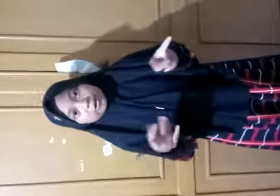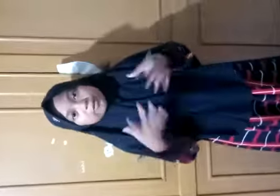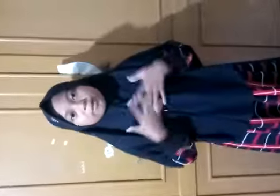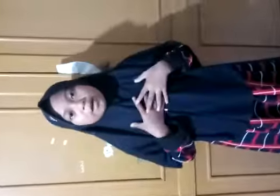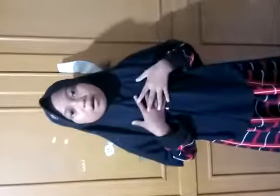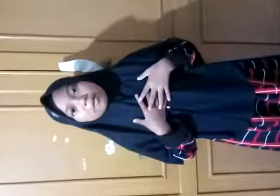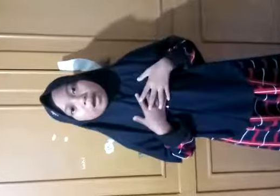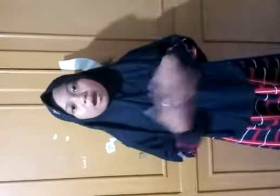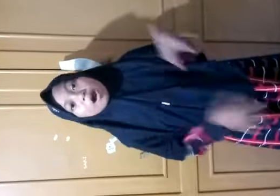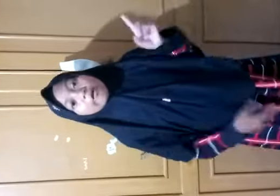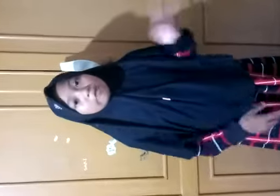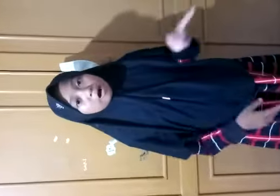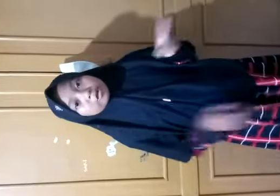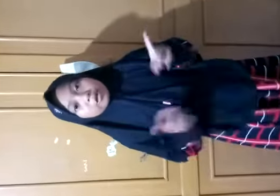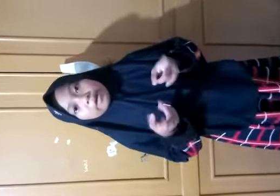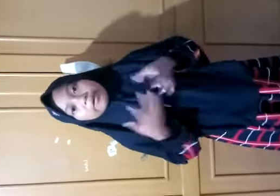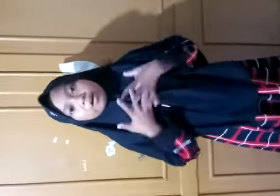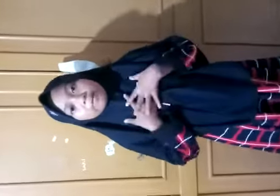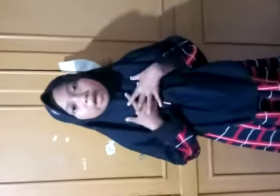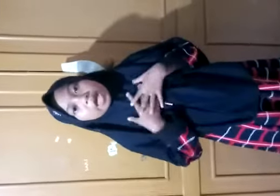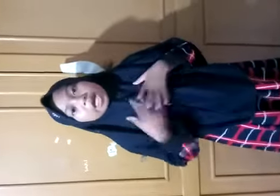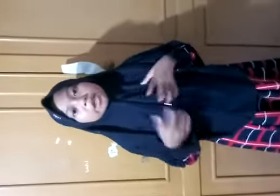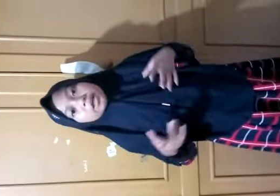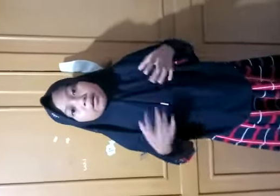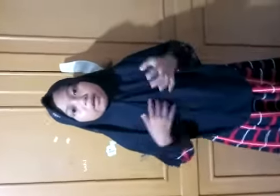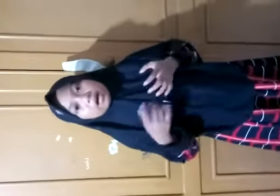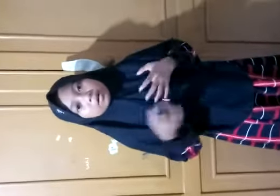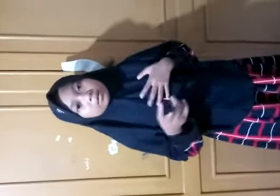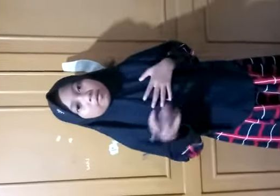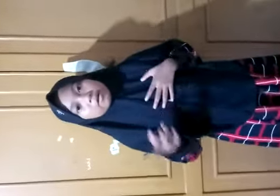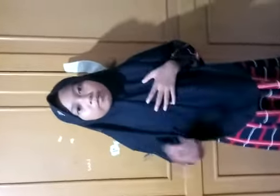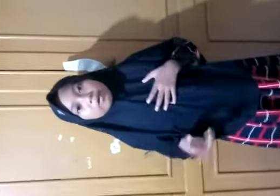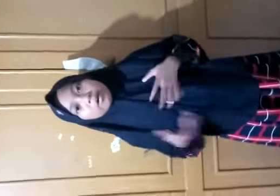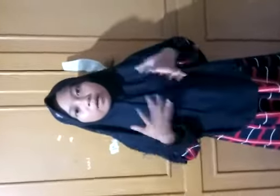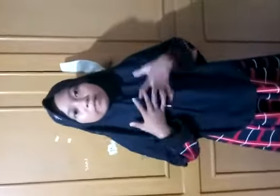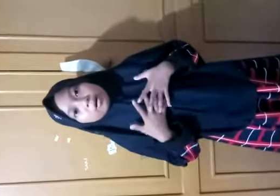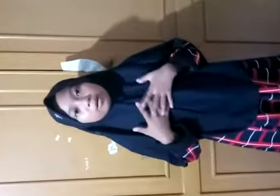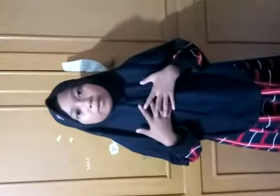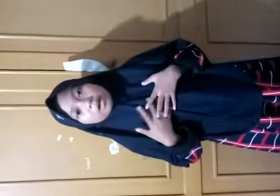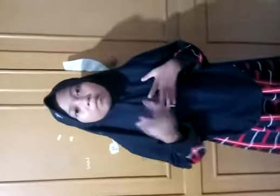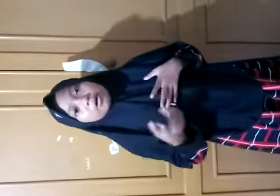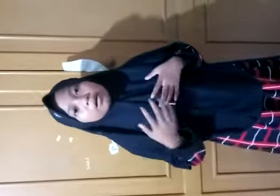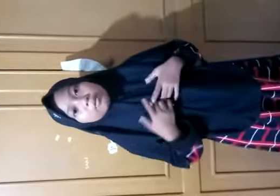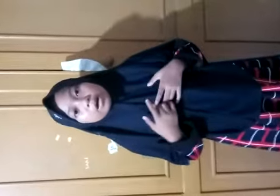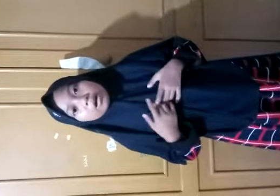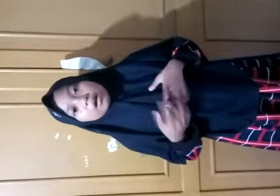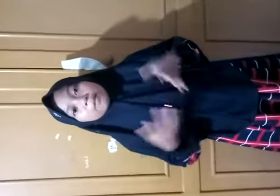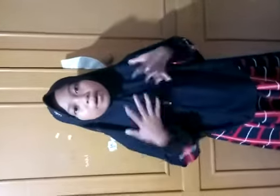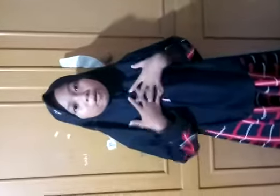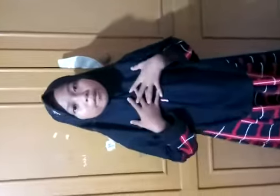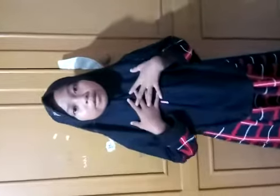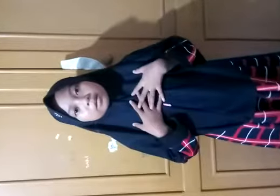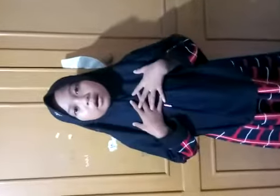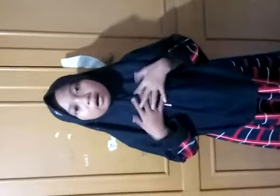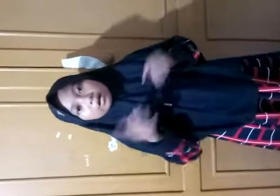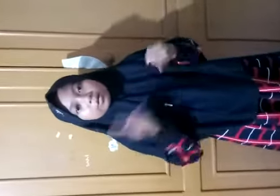talk to you about my hobby. Of course, you have a hobby. Each under our some of you have a hobby more than one. My hobbies are